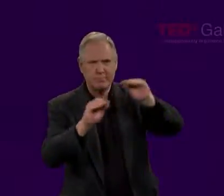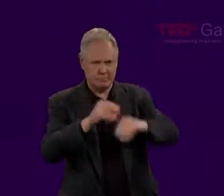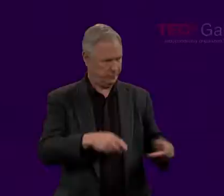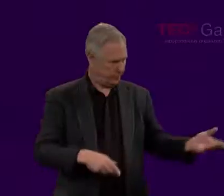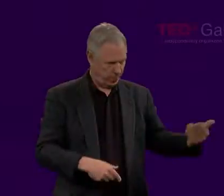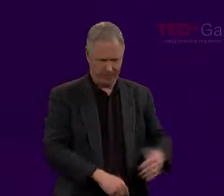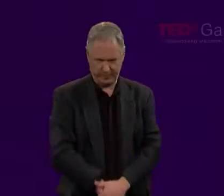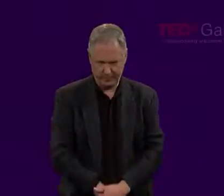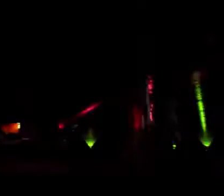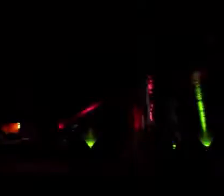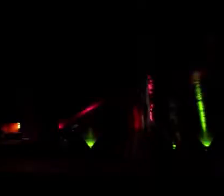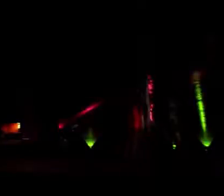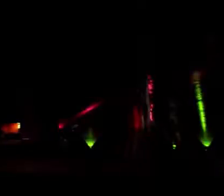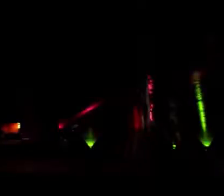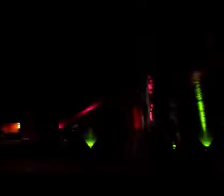So we decided to move it again.